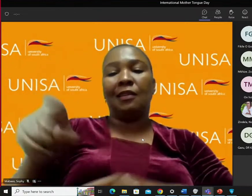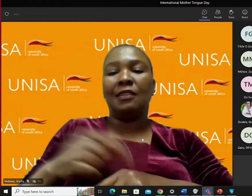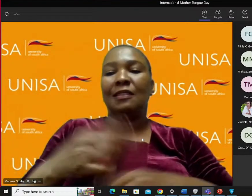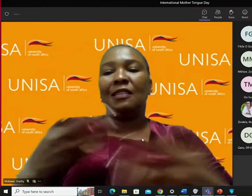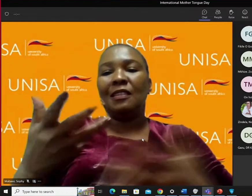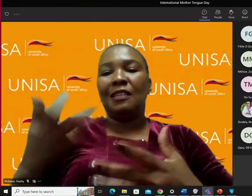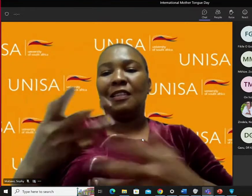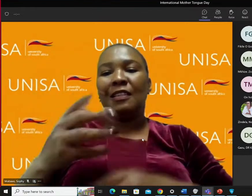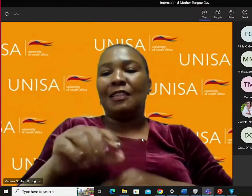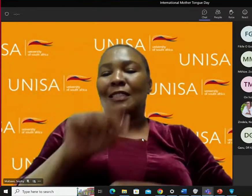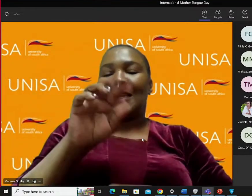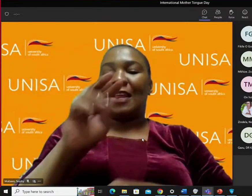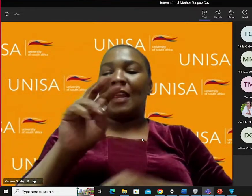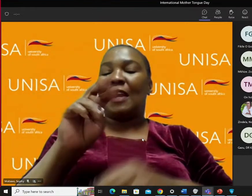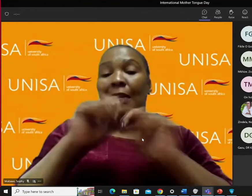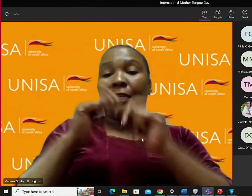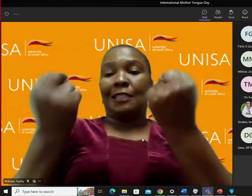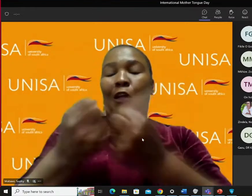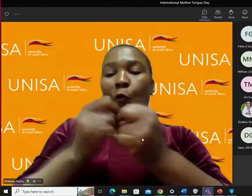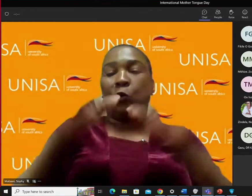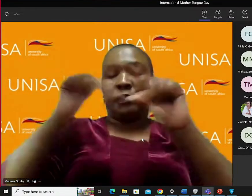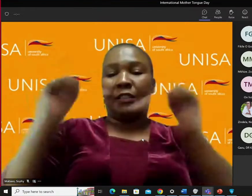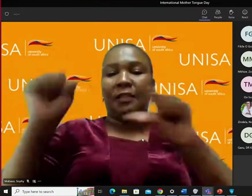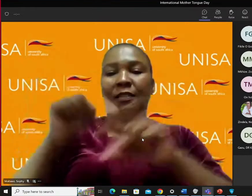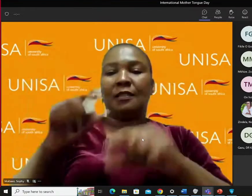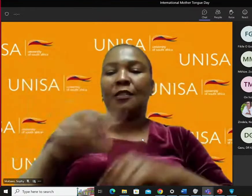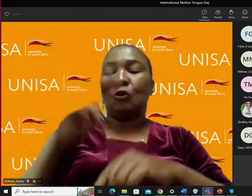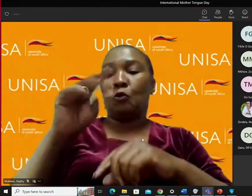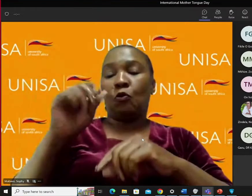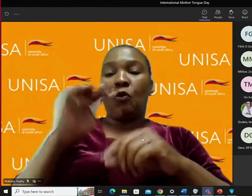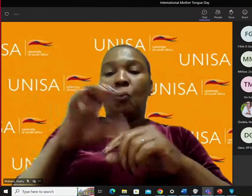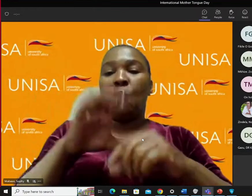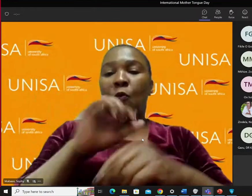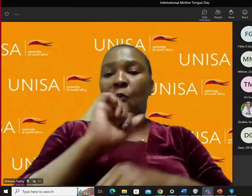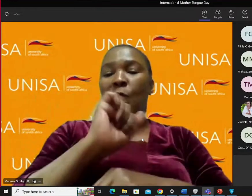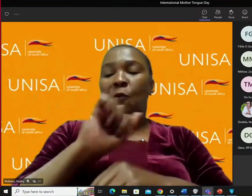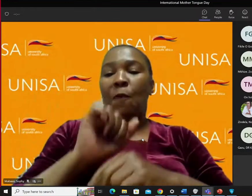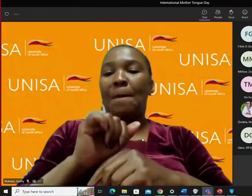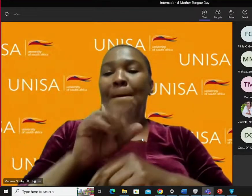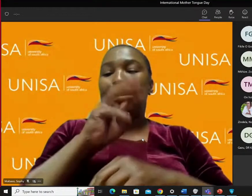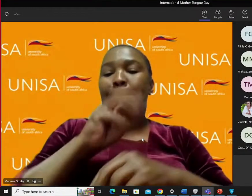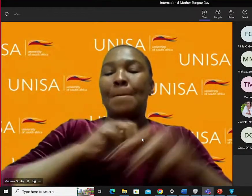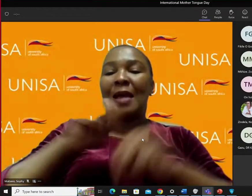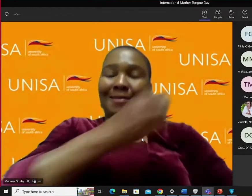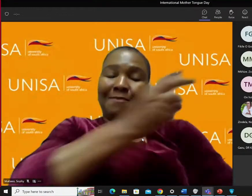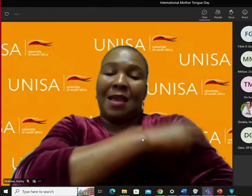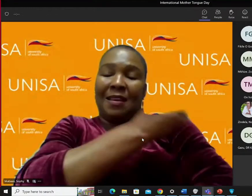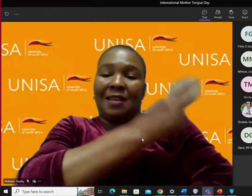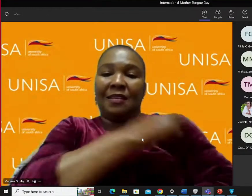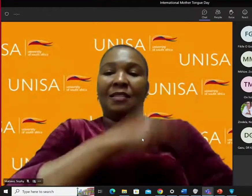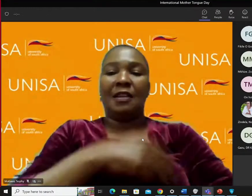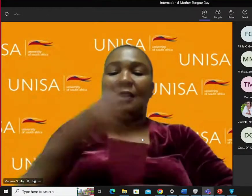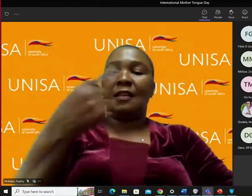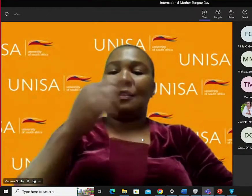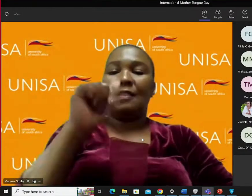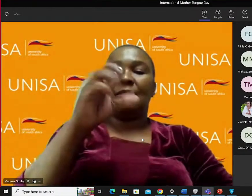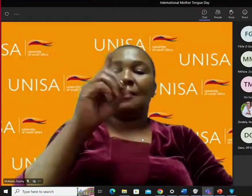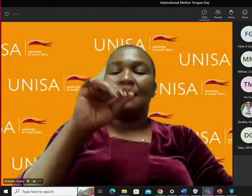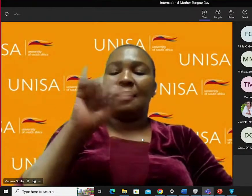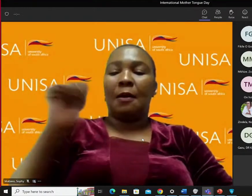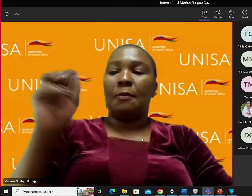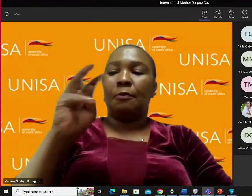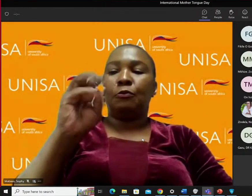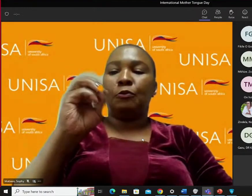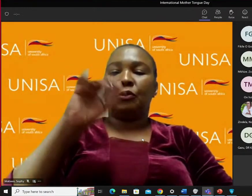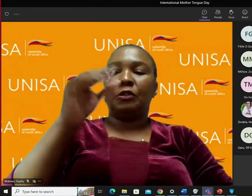national context. And the node co-managers are Professor Lydia Mochapelo and Professor Madonsela, who